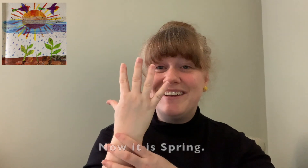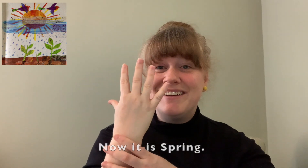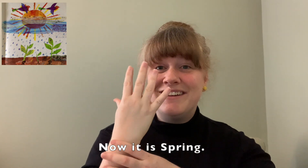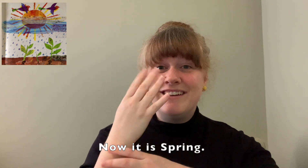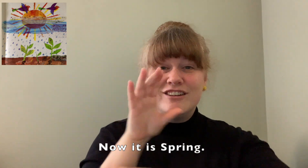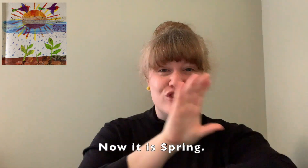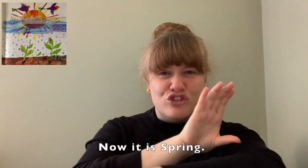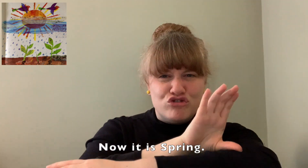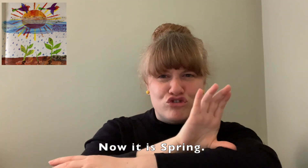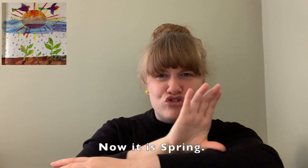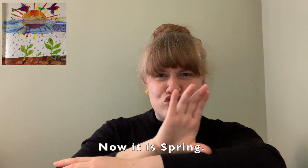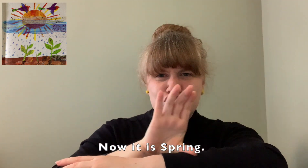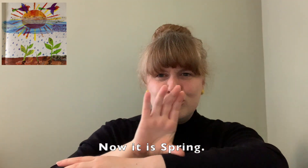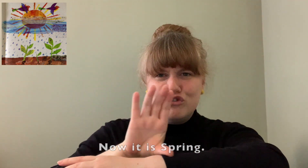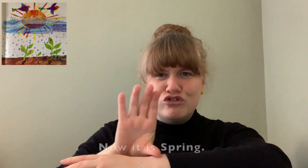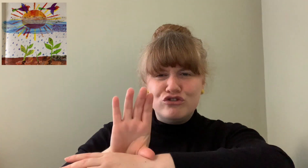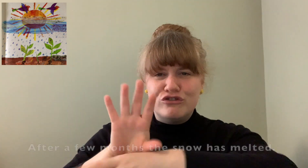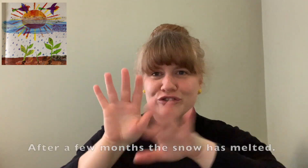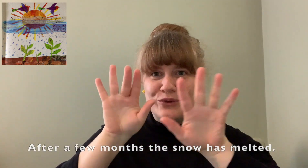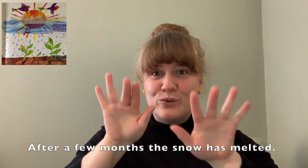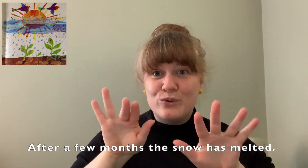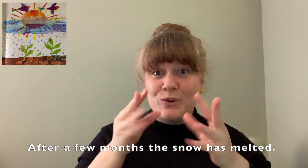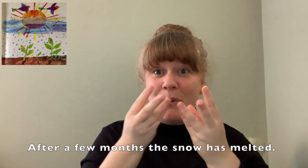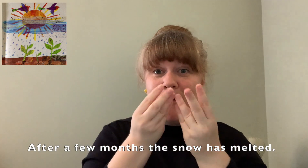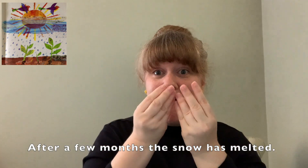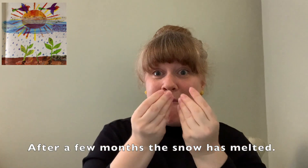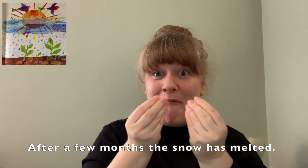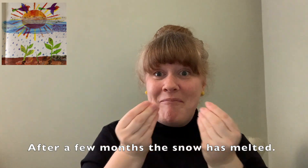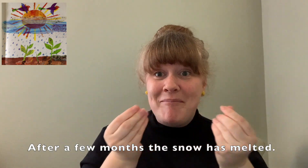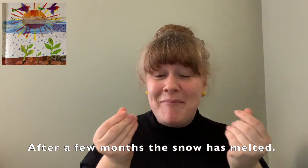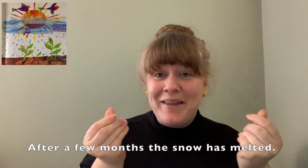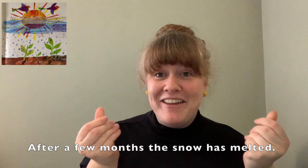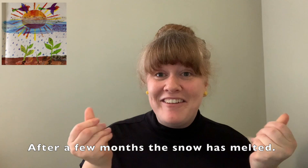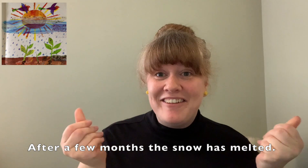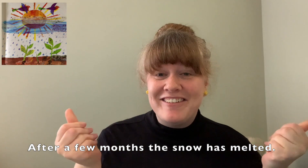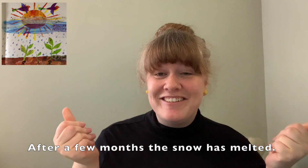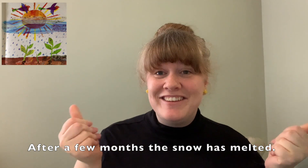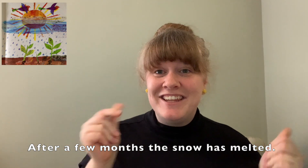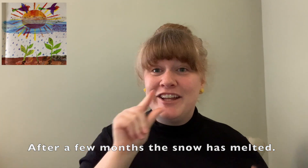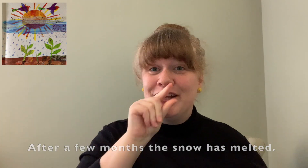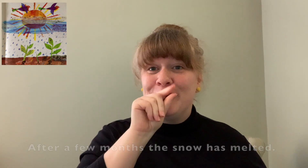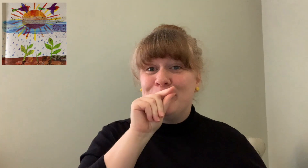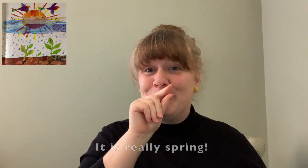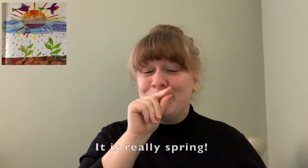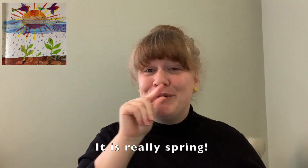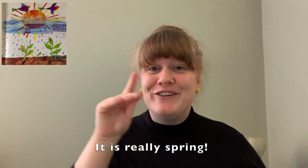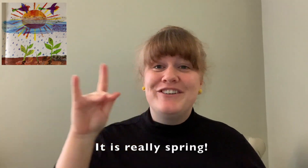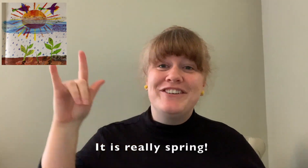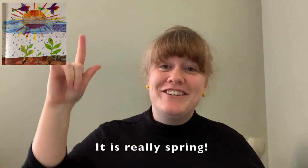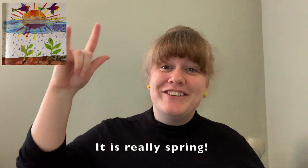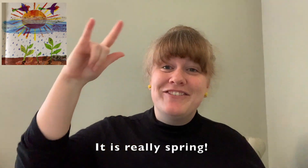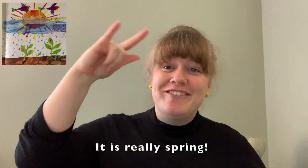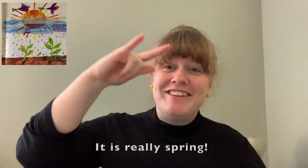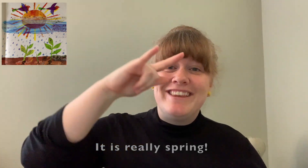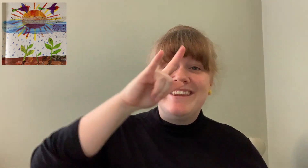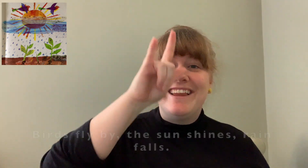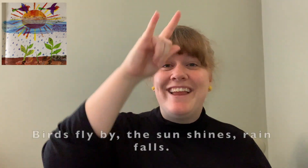Now it is spring. After a few months, the snow has melted. It is really spring. Birds